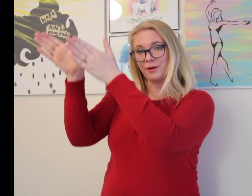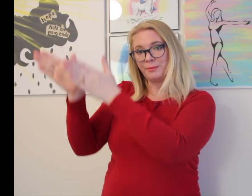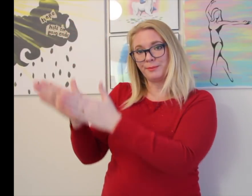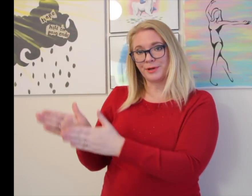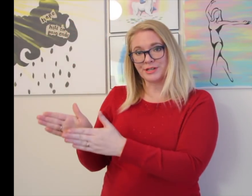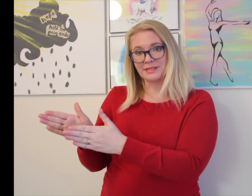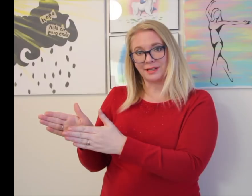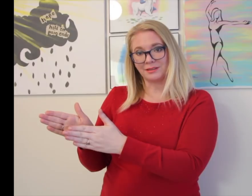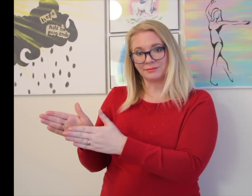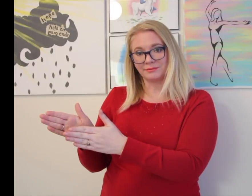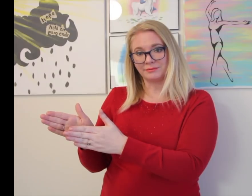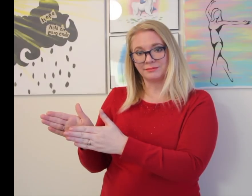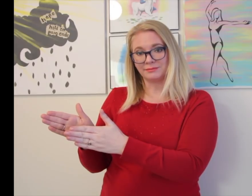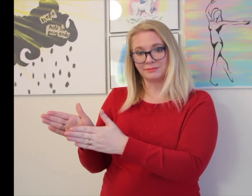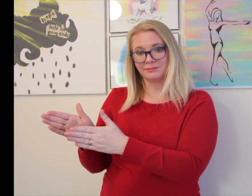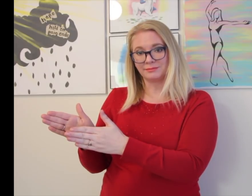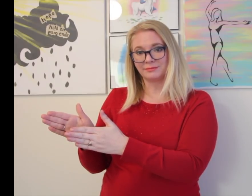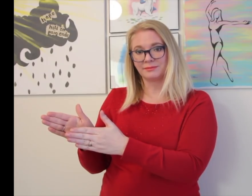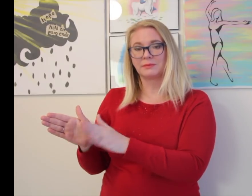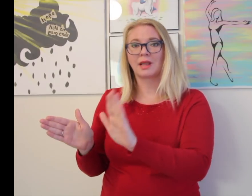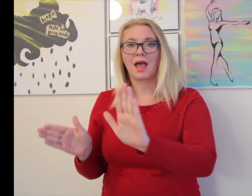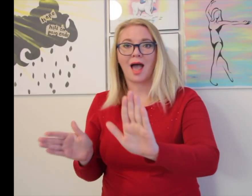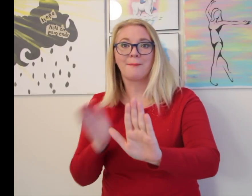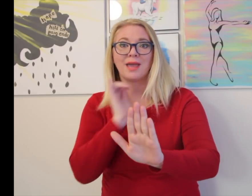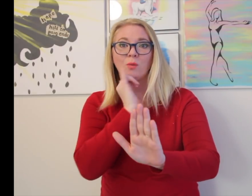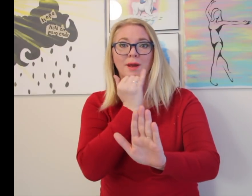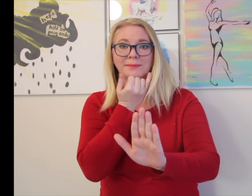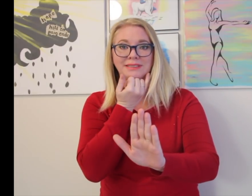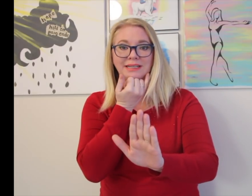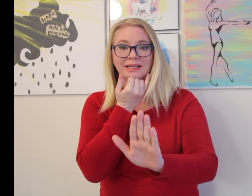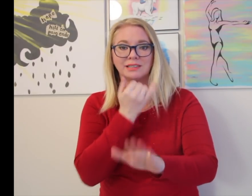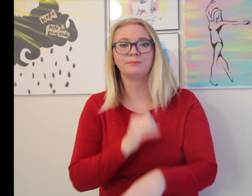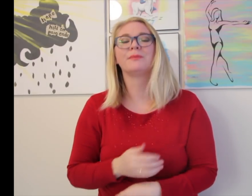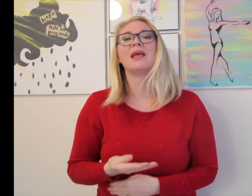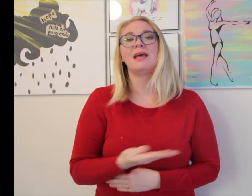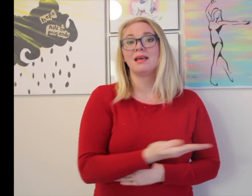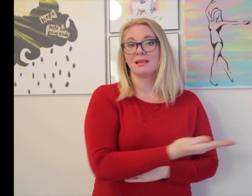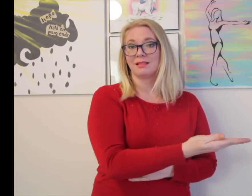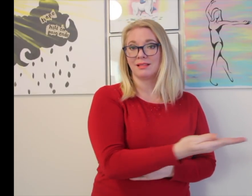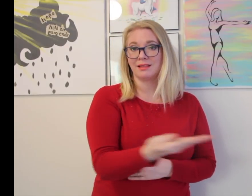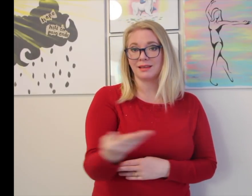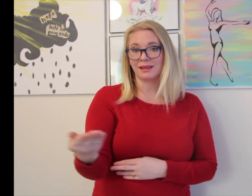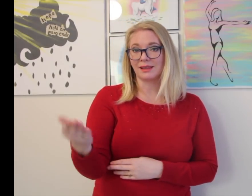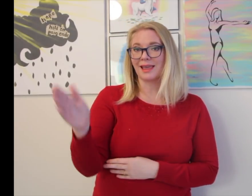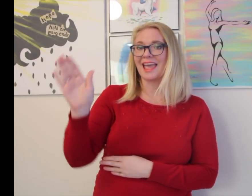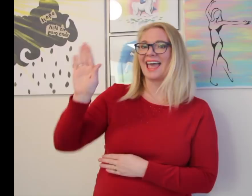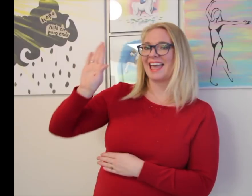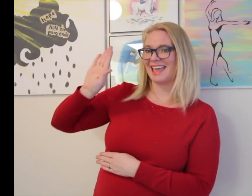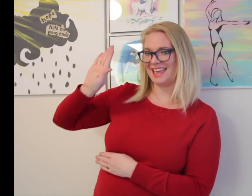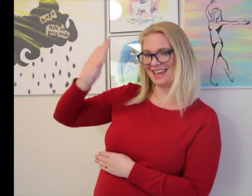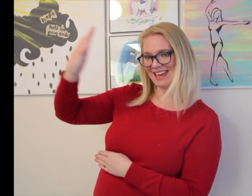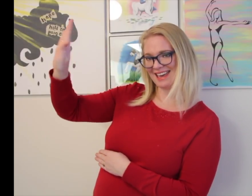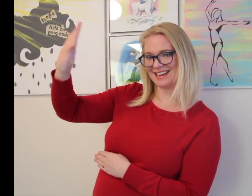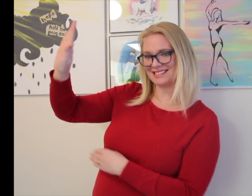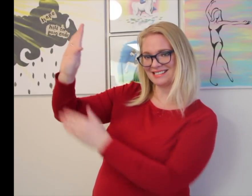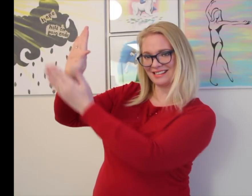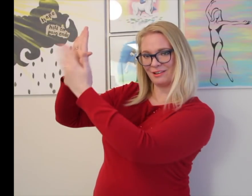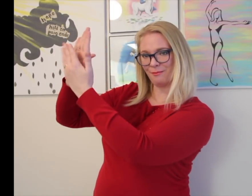follow, person. I made one mistake. The, his,